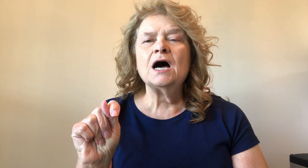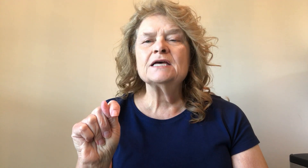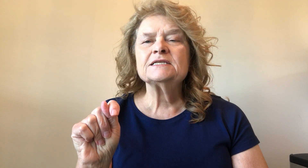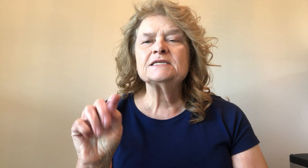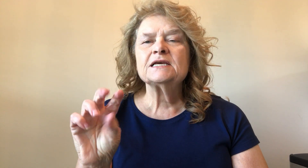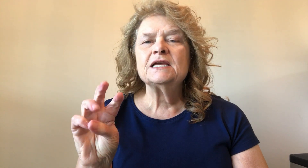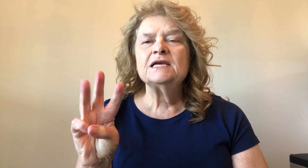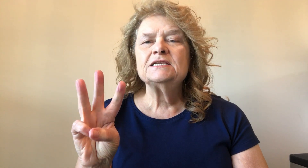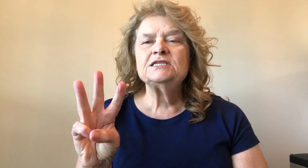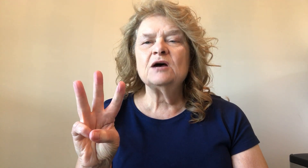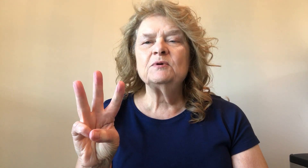Was,